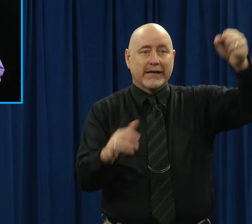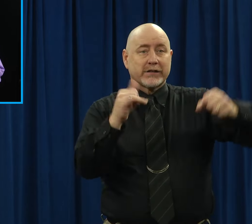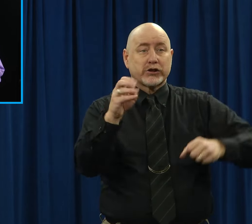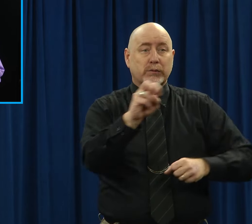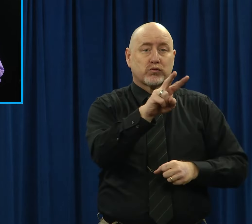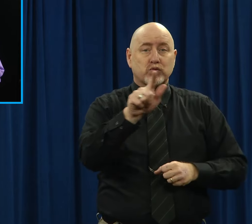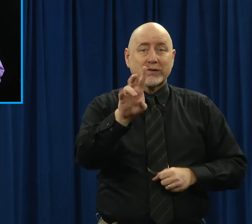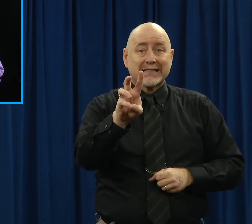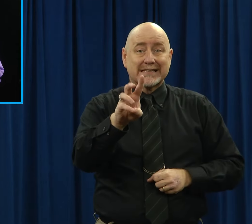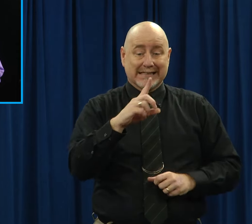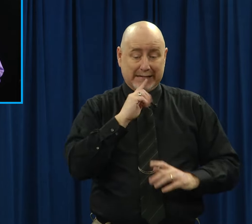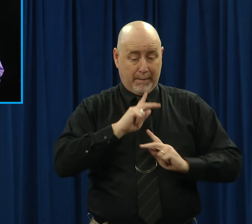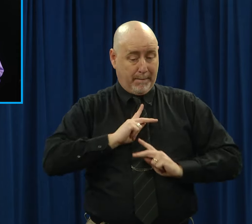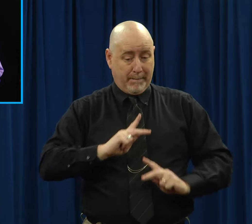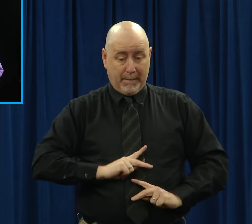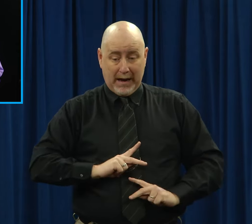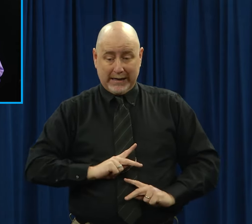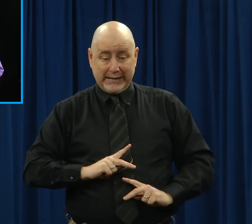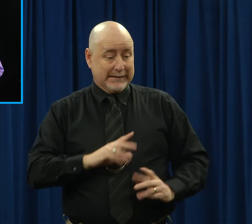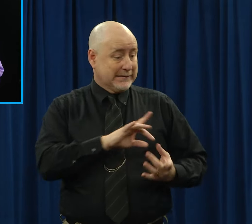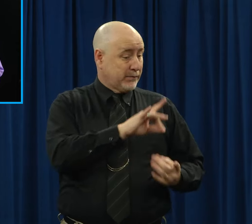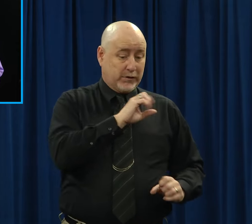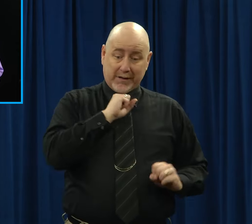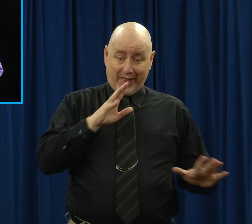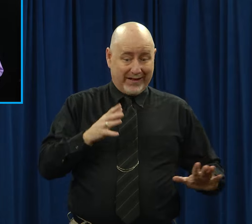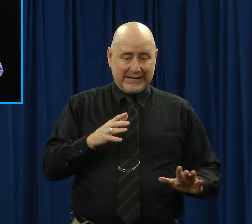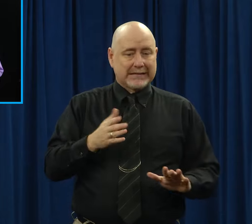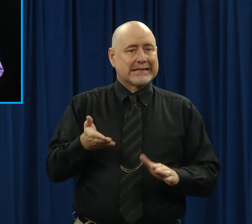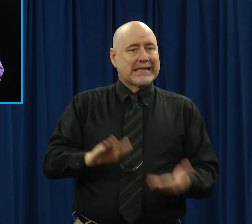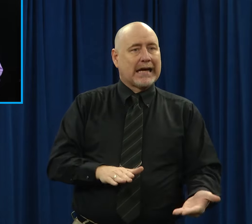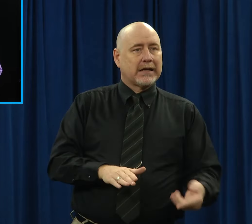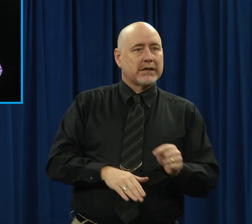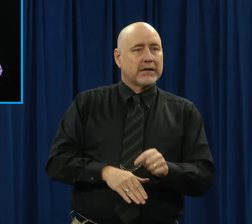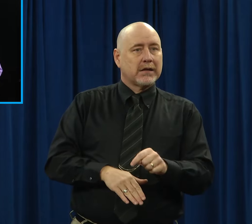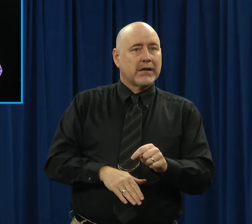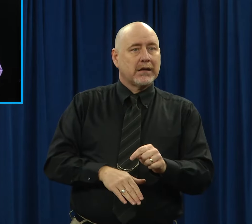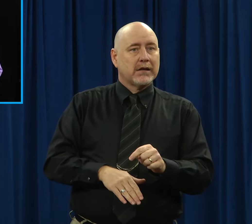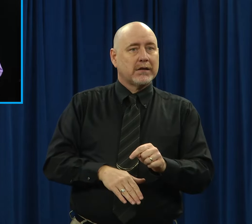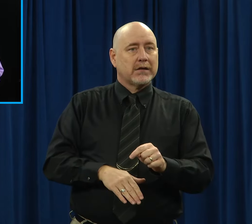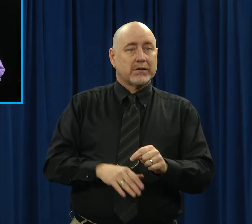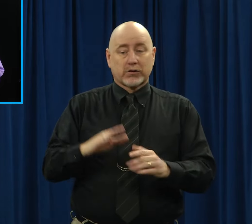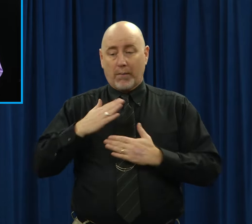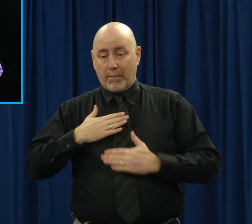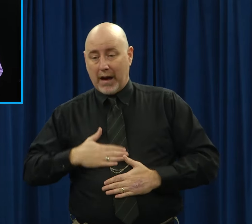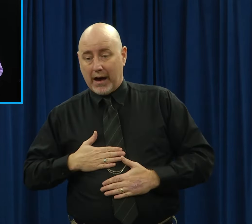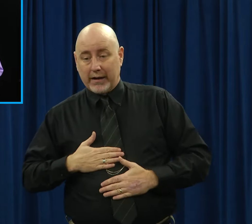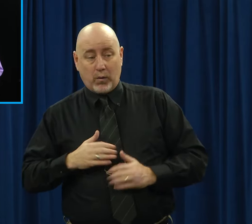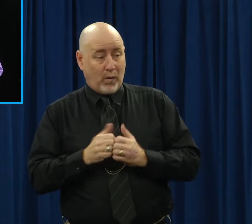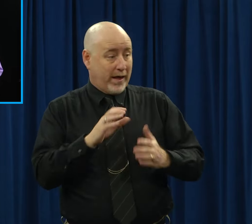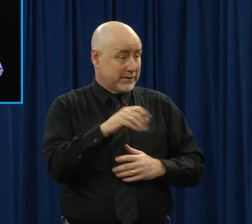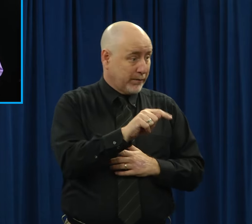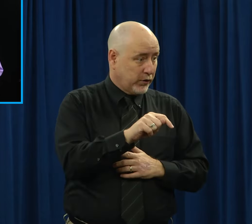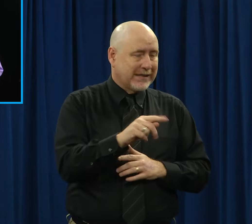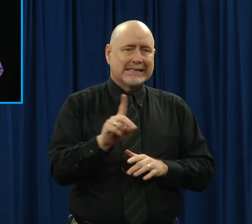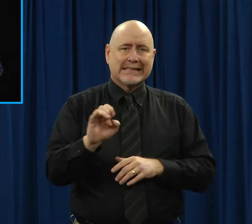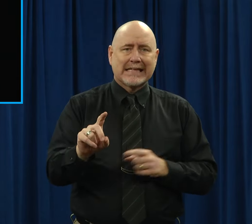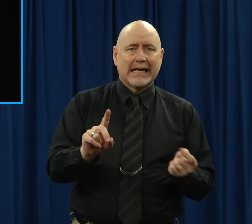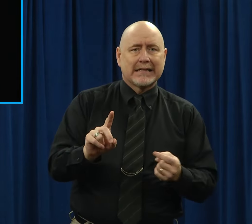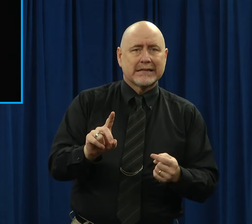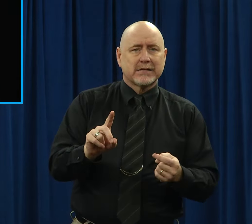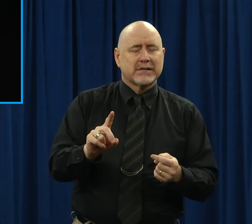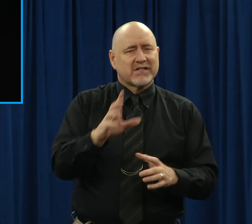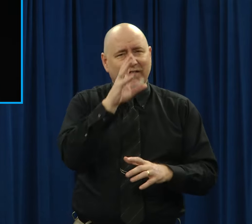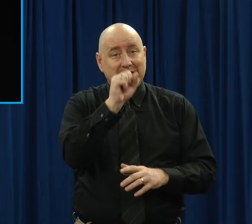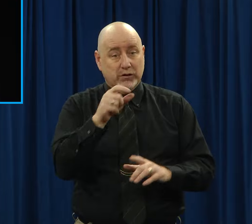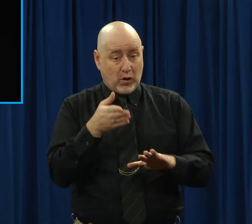departing. James 2:26 says, the body without the spirit is dead. The body without the spirit. That's